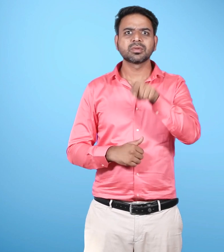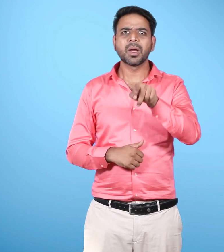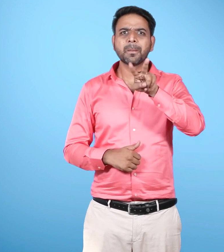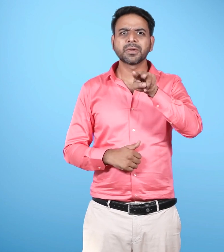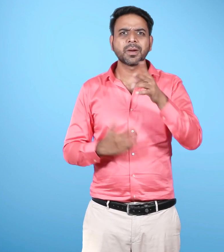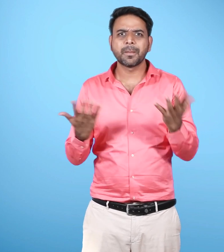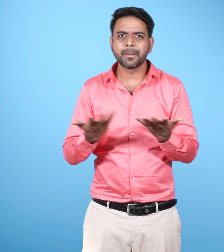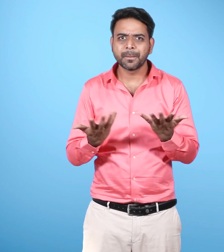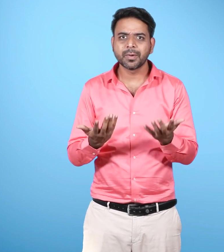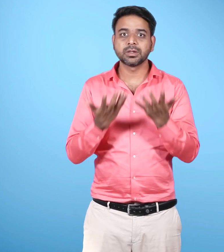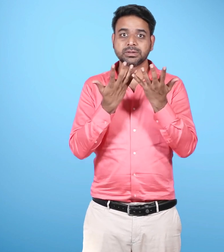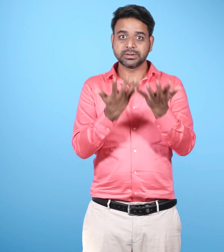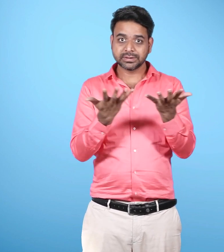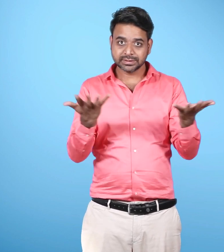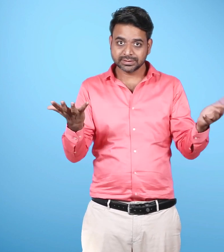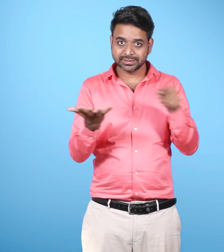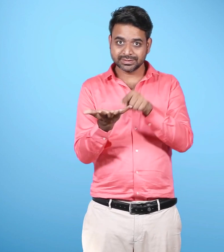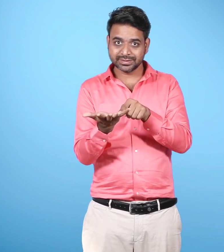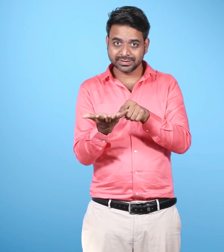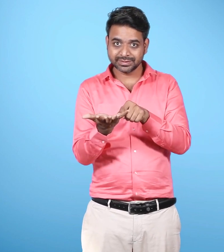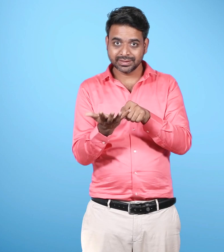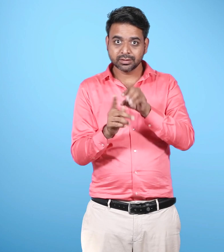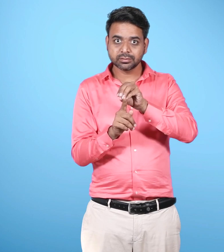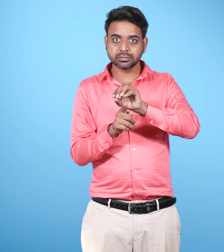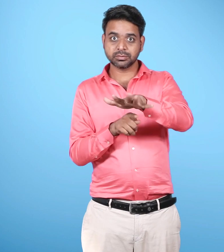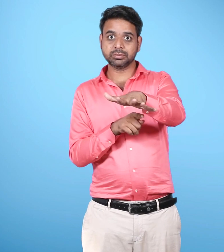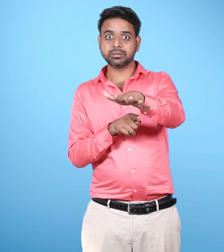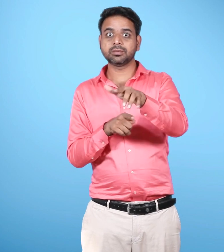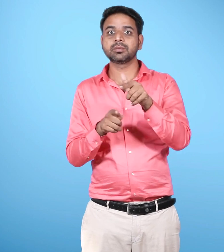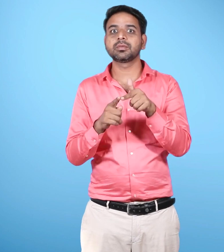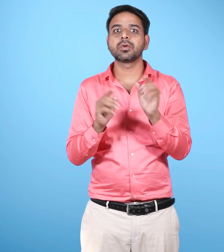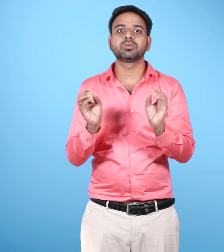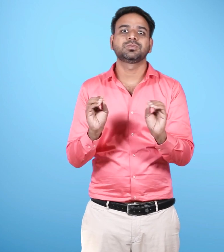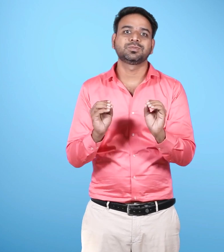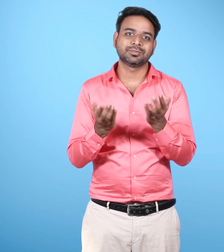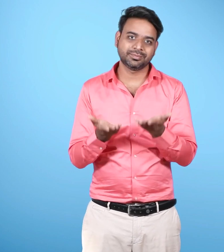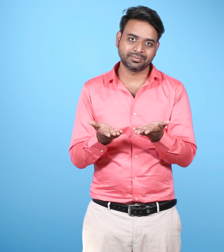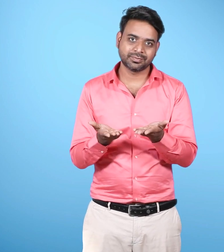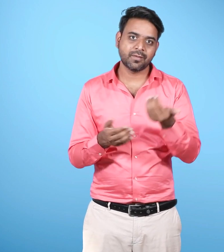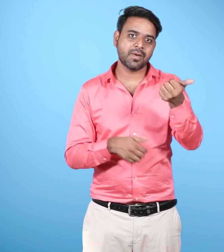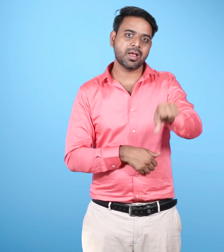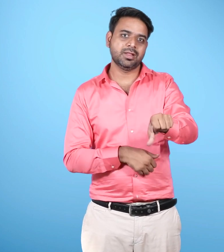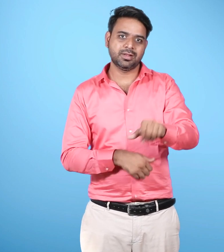This means that these materials do not allow the electric current to pass through them.